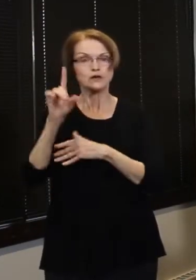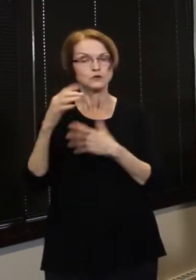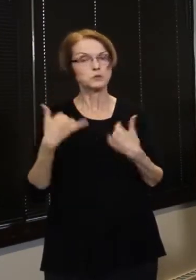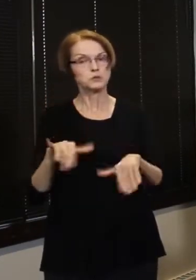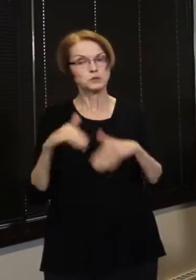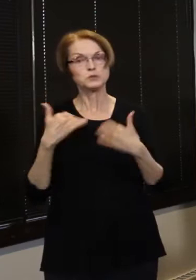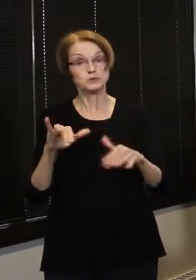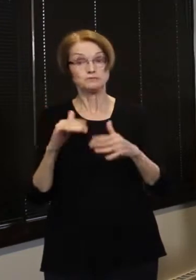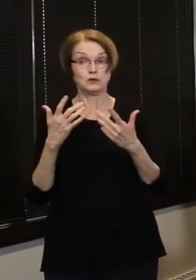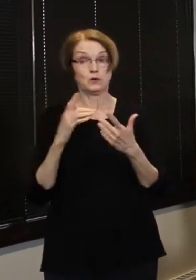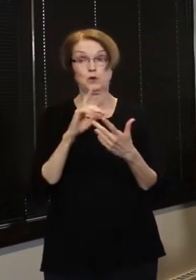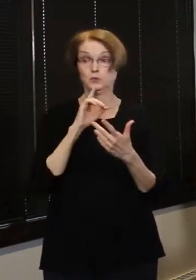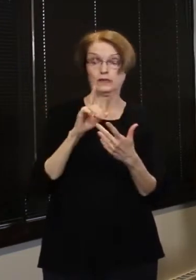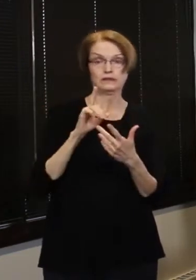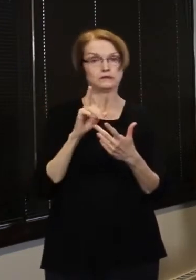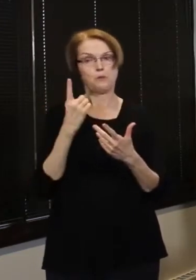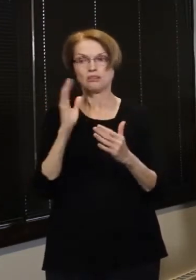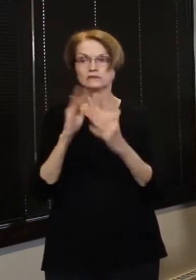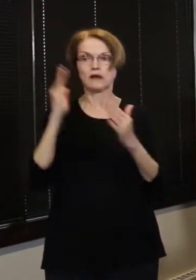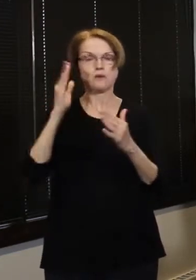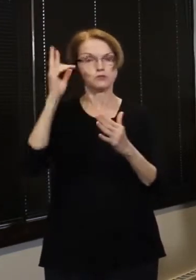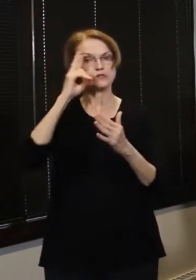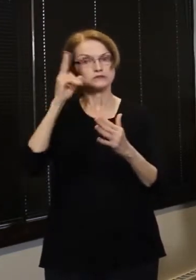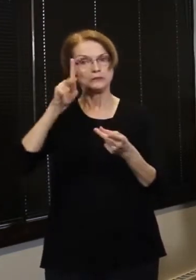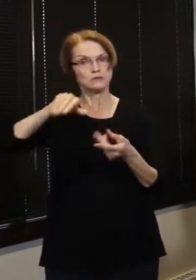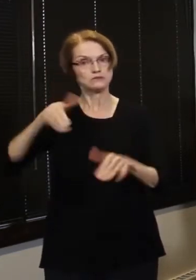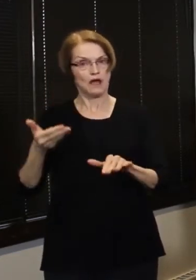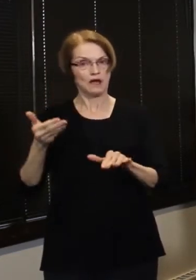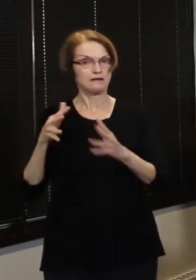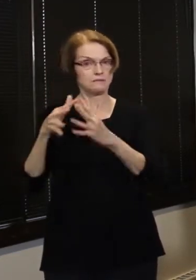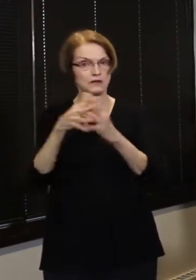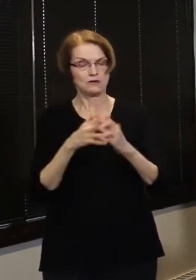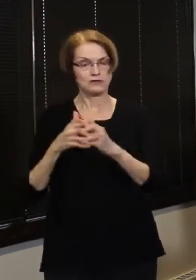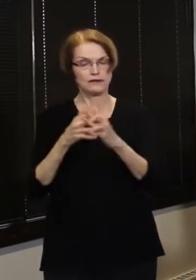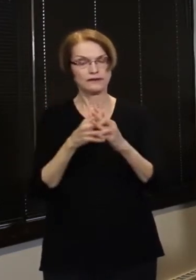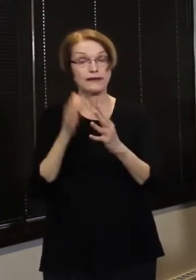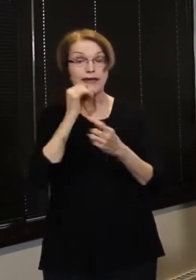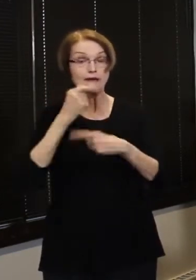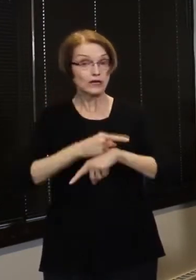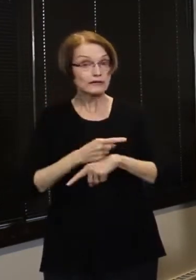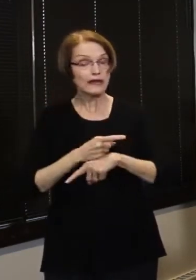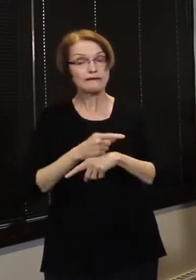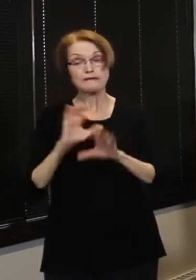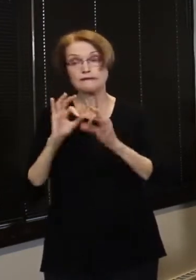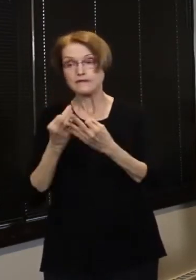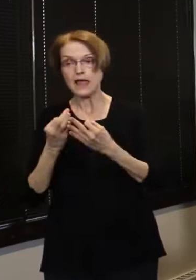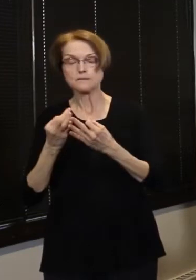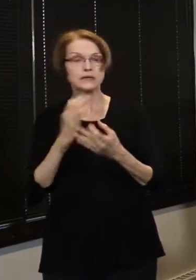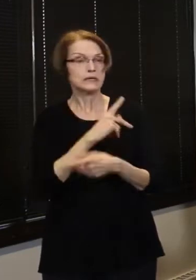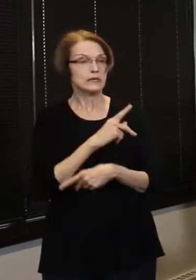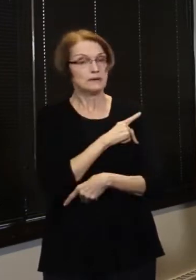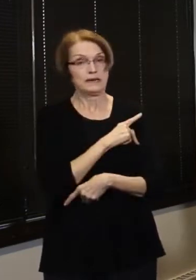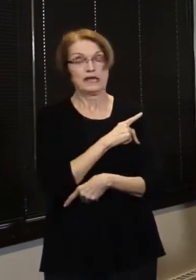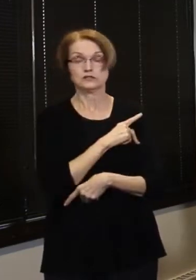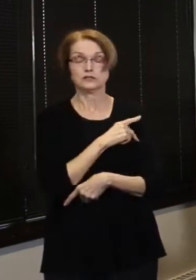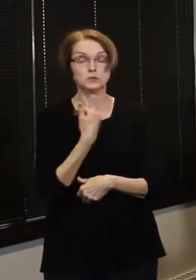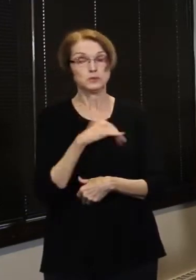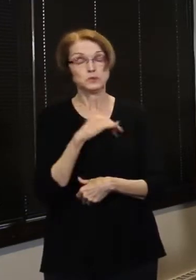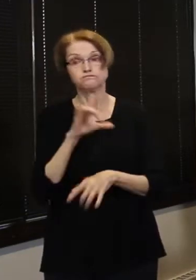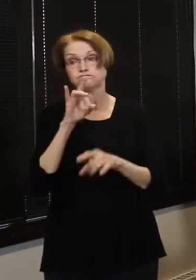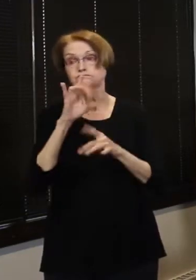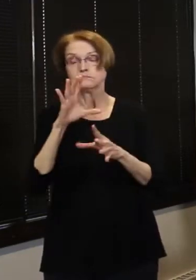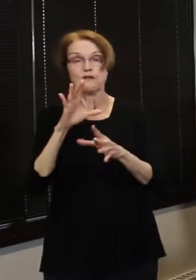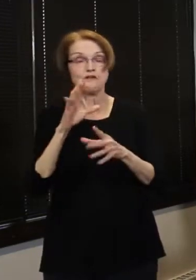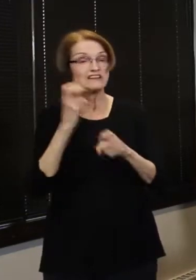country. Every day, families, patients are having to make incredibly difficult